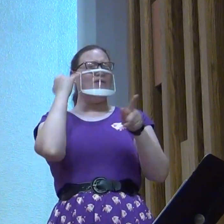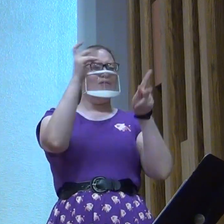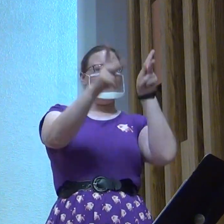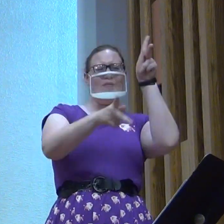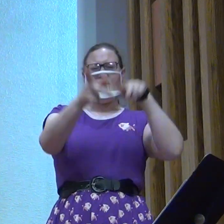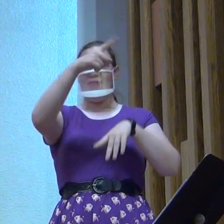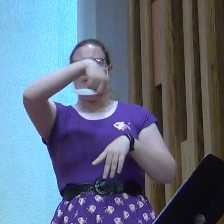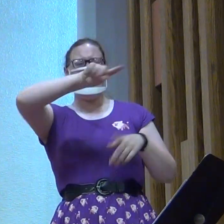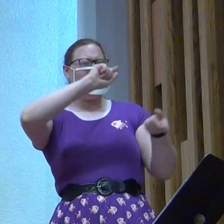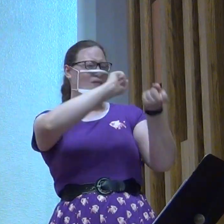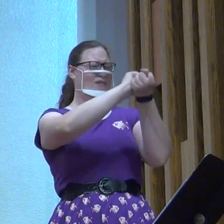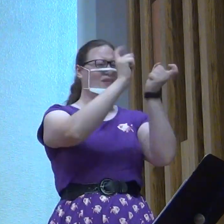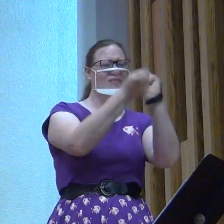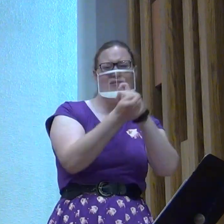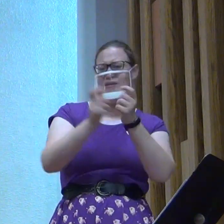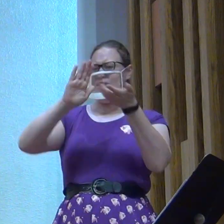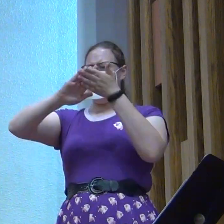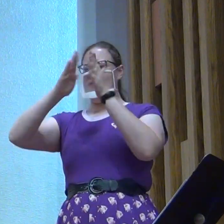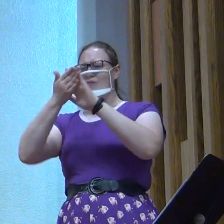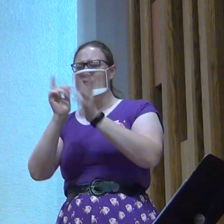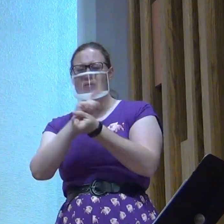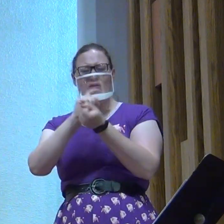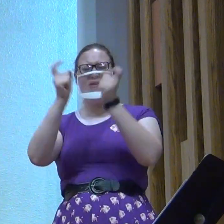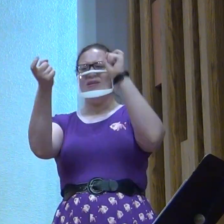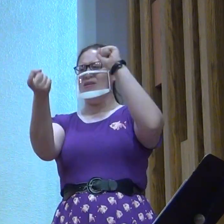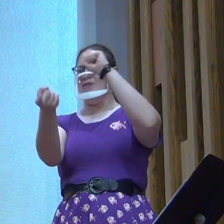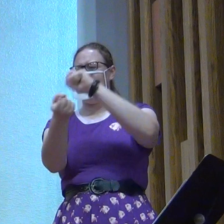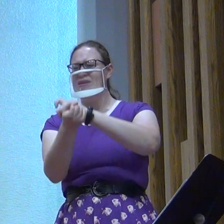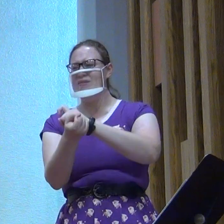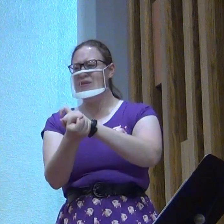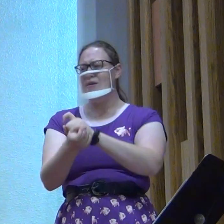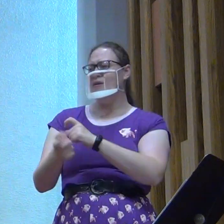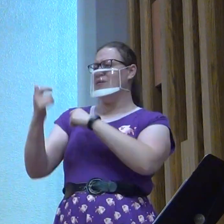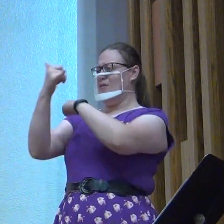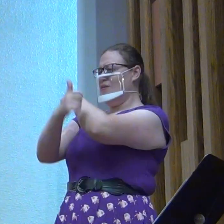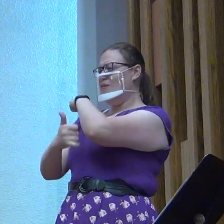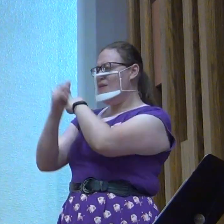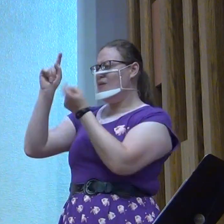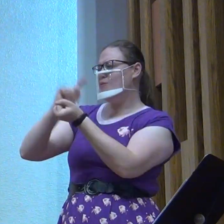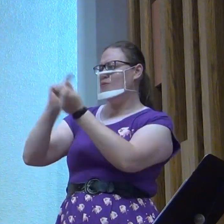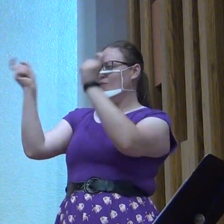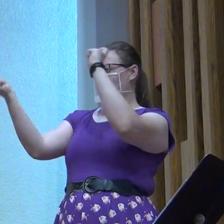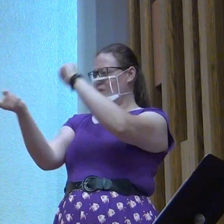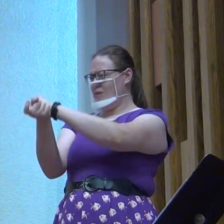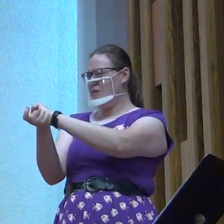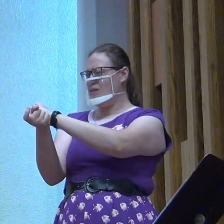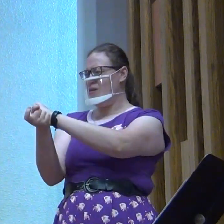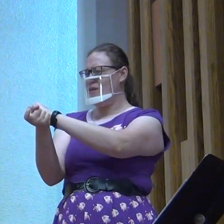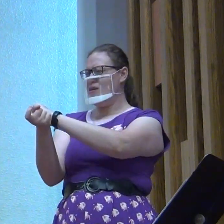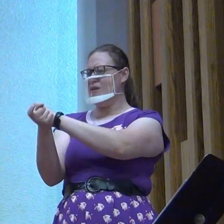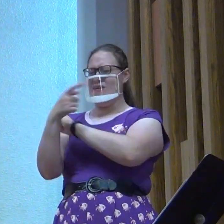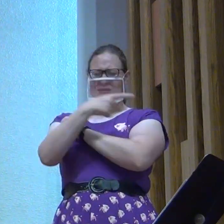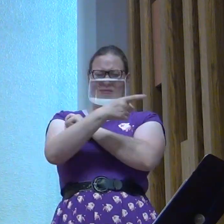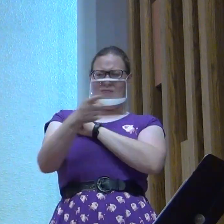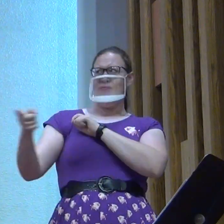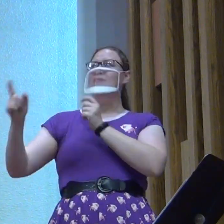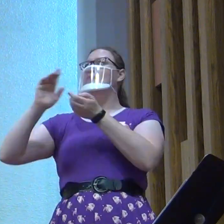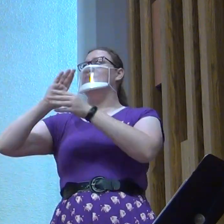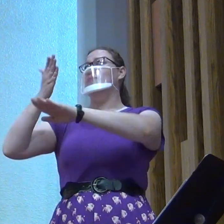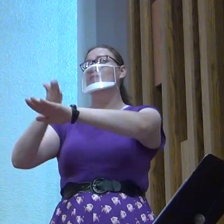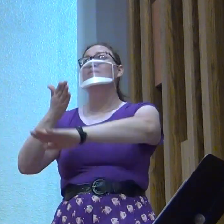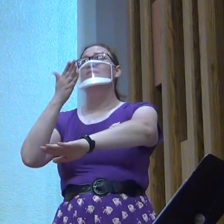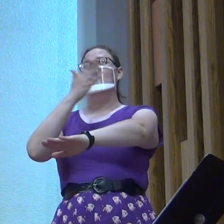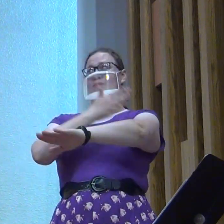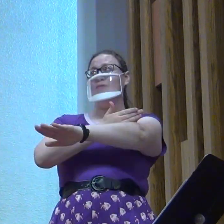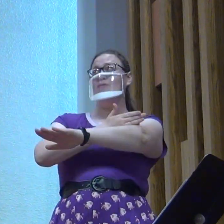see communities change and countries change for the better this